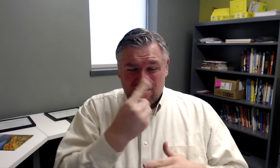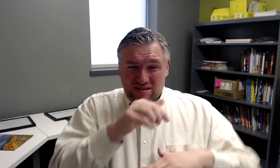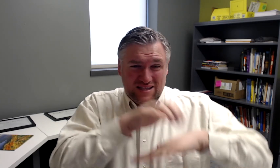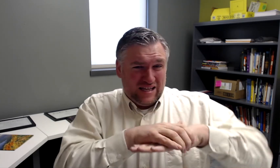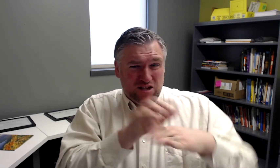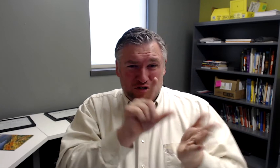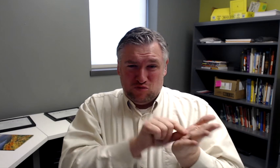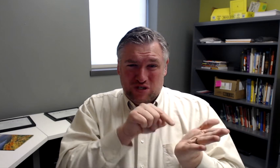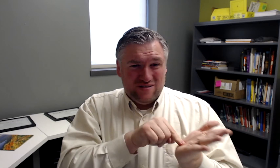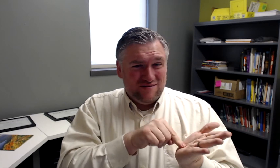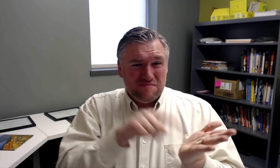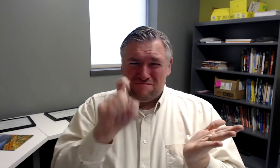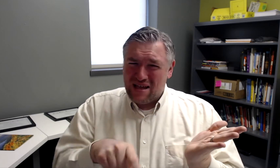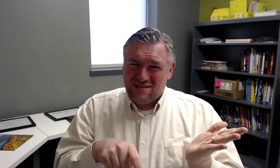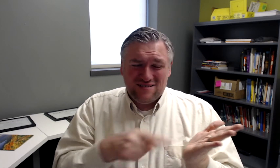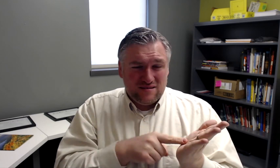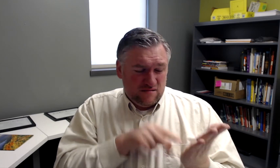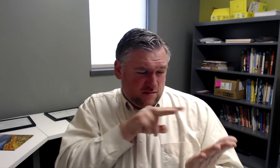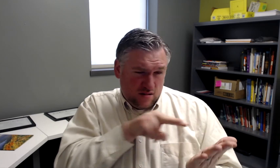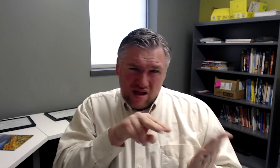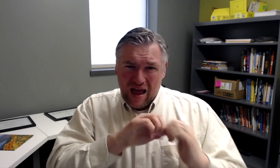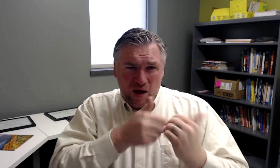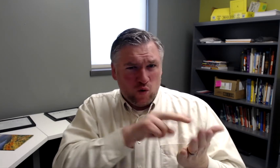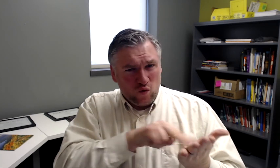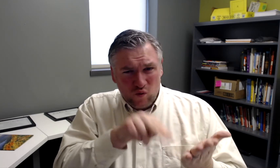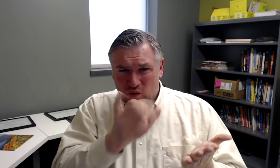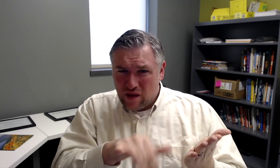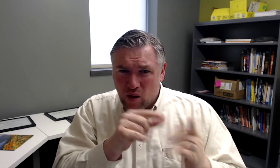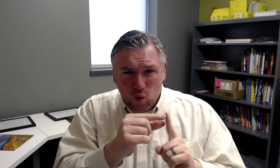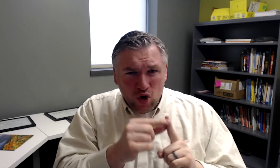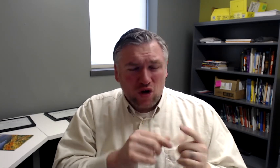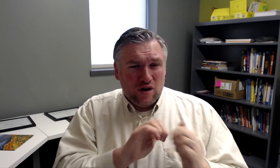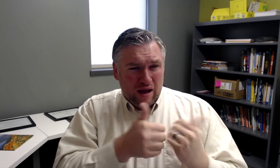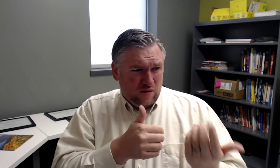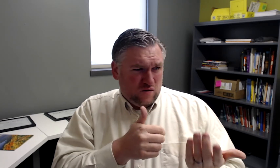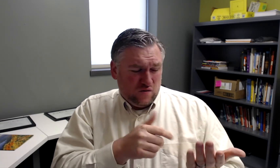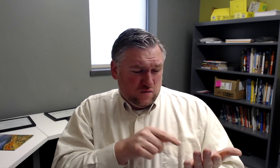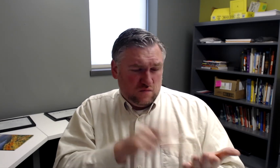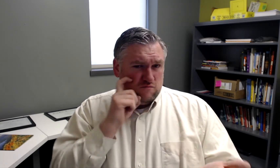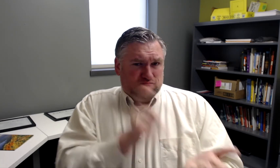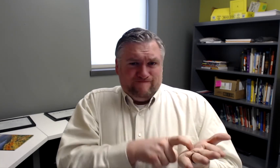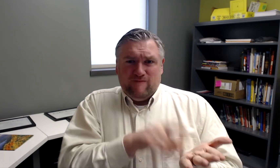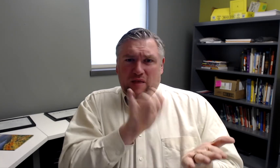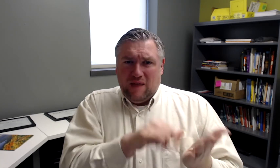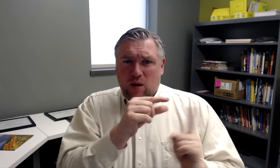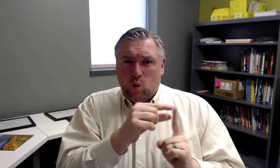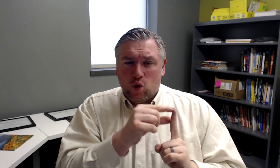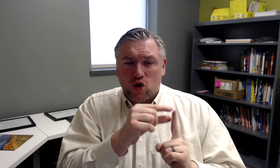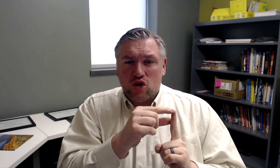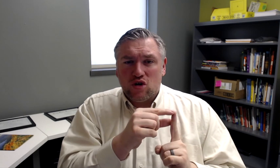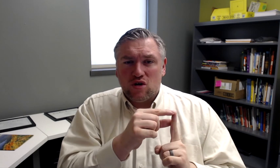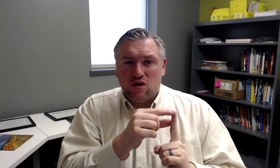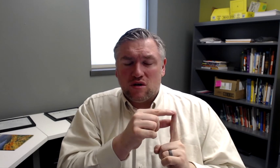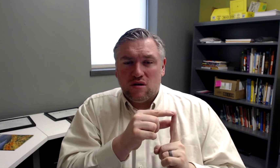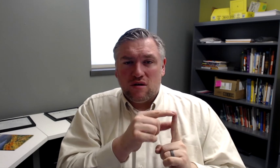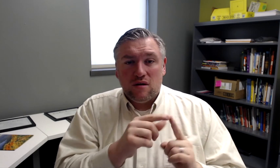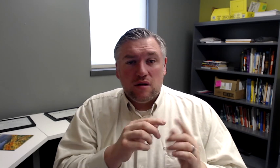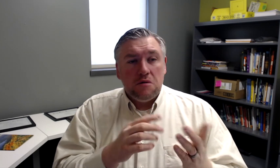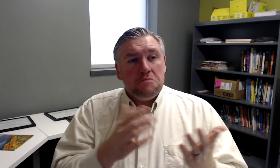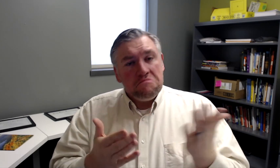And of course, students must understand the printed English. They have to be able to read that word and recognize that word.